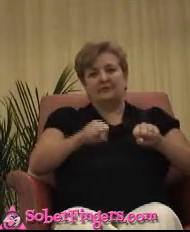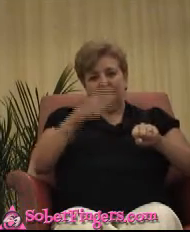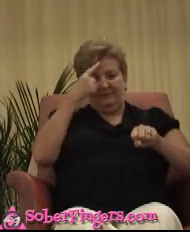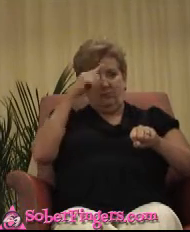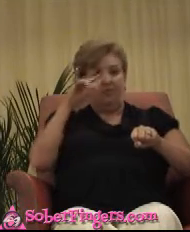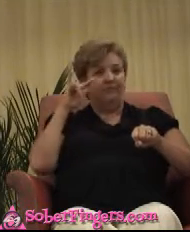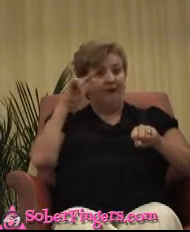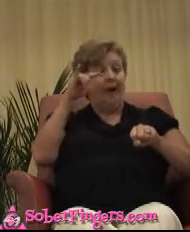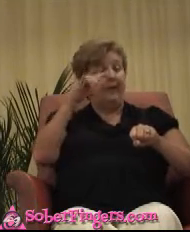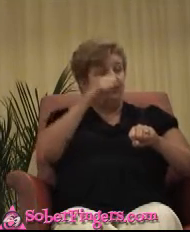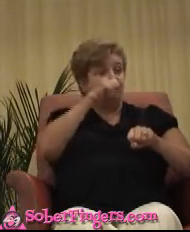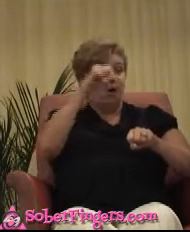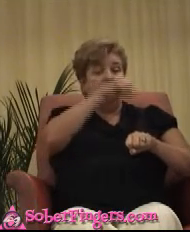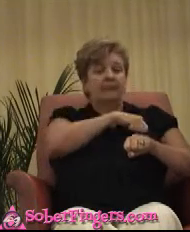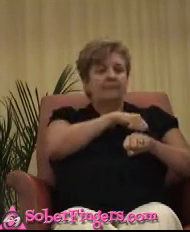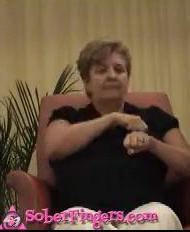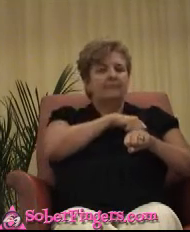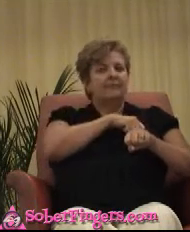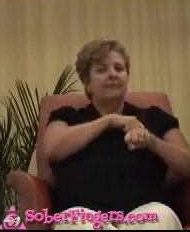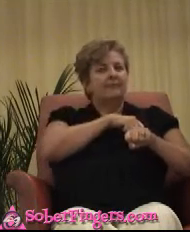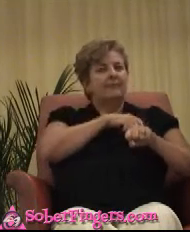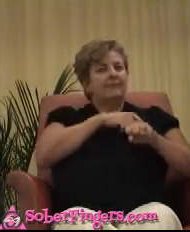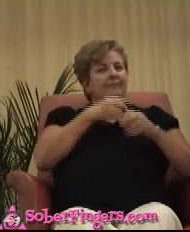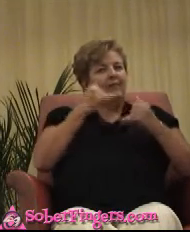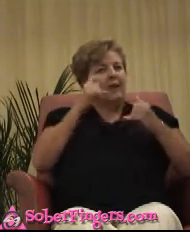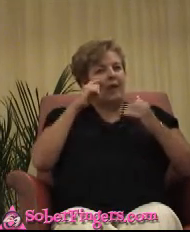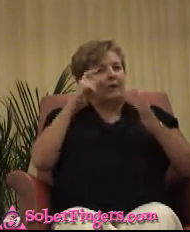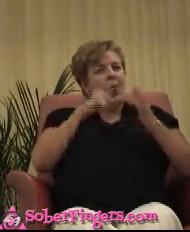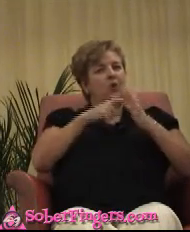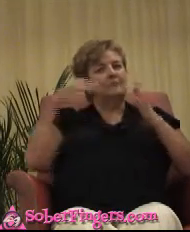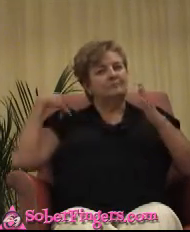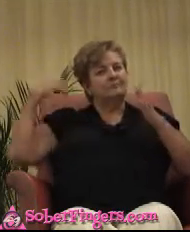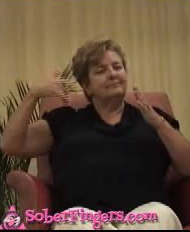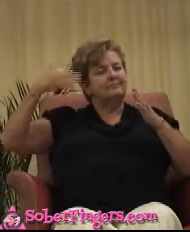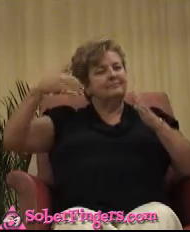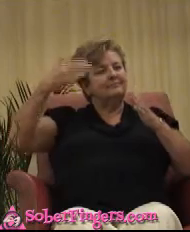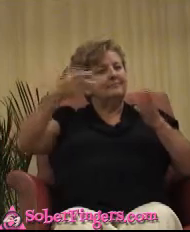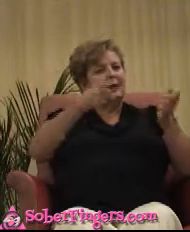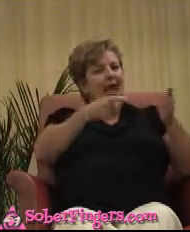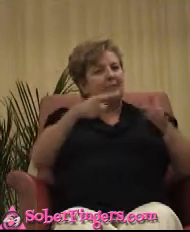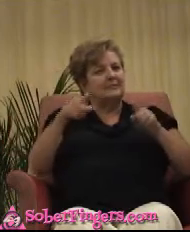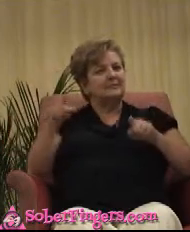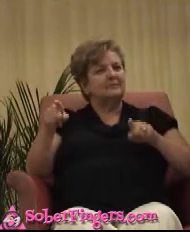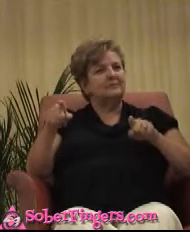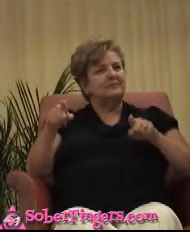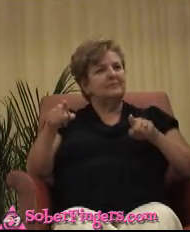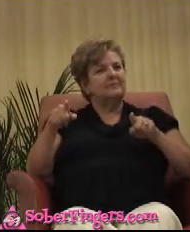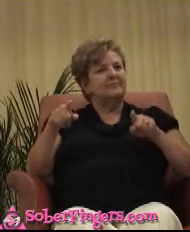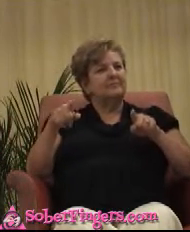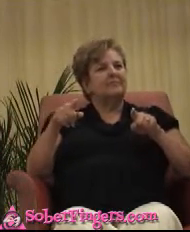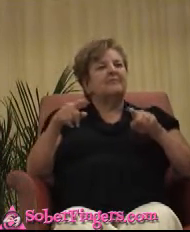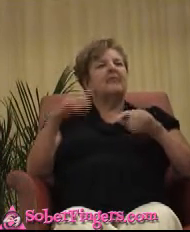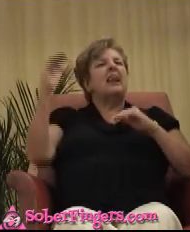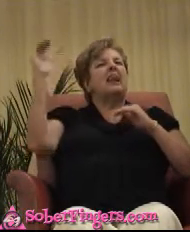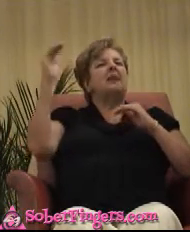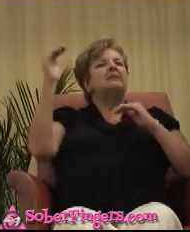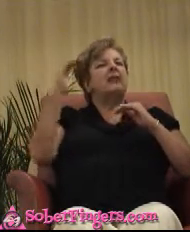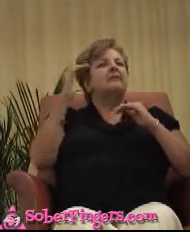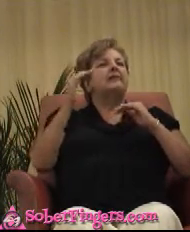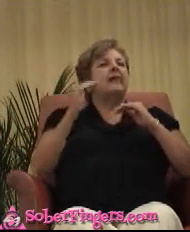times since then. I've noticed that each time it happens, it gathers less and less media attention, but at that time it had never occurred before,